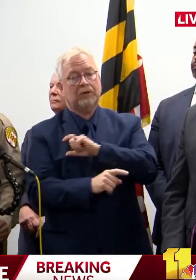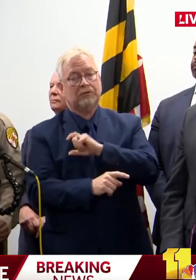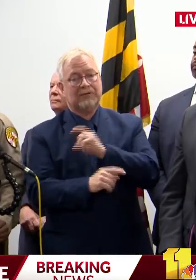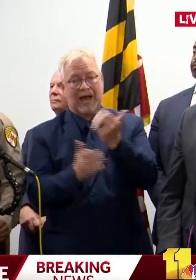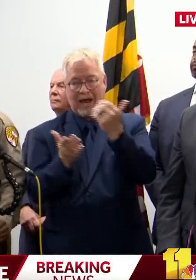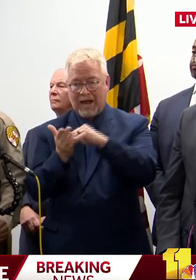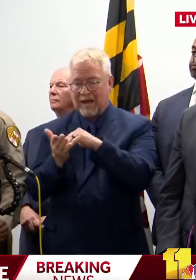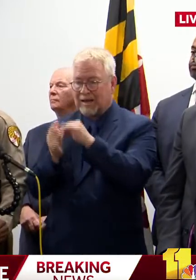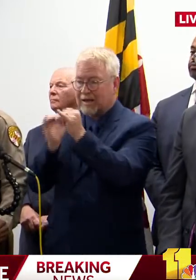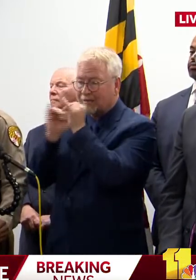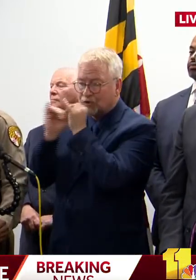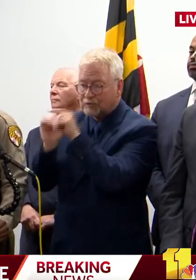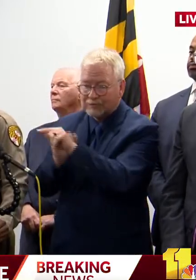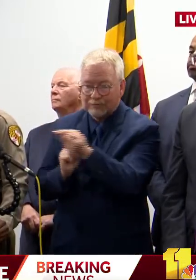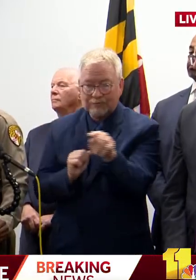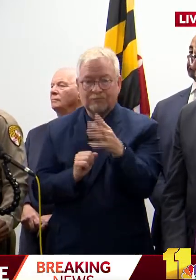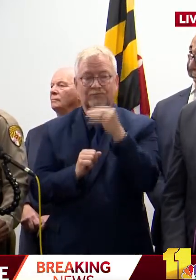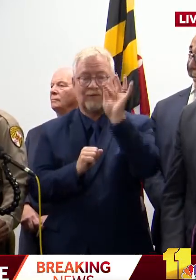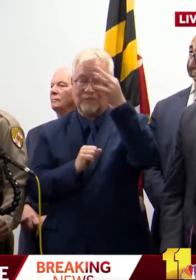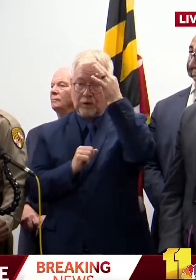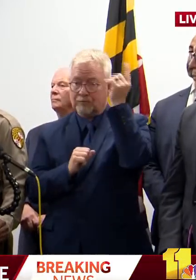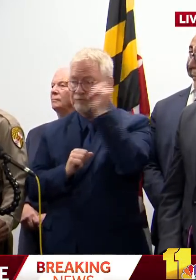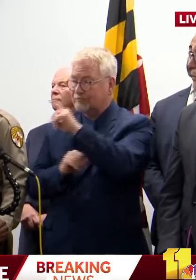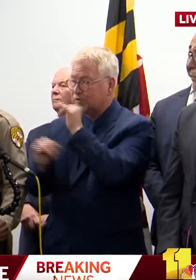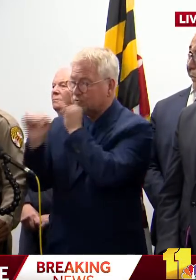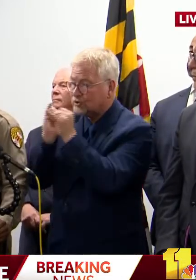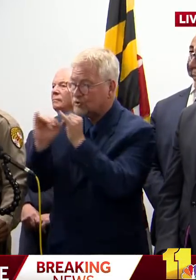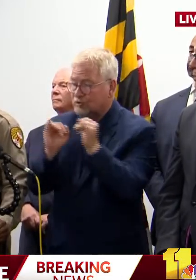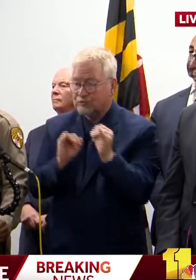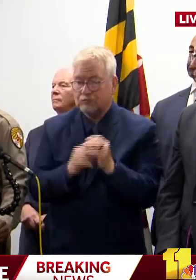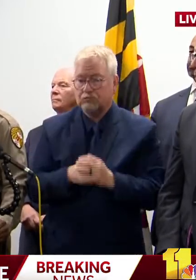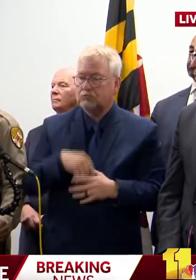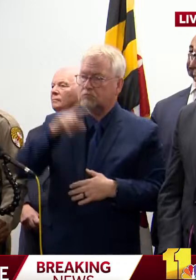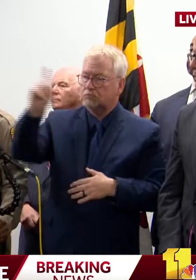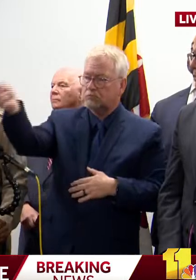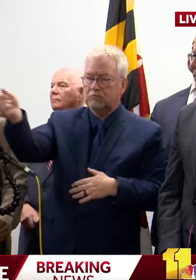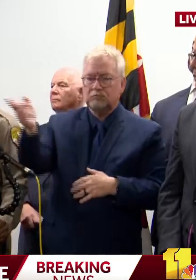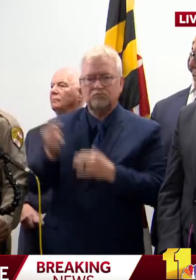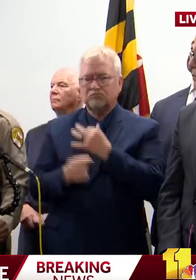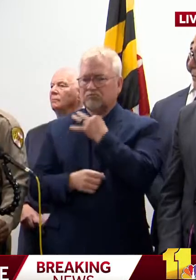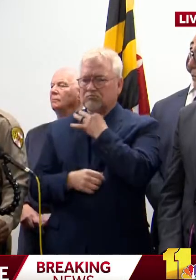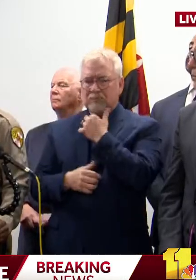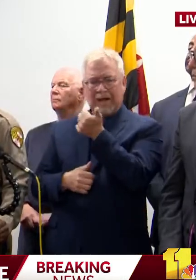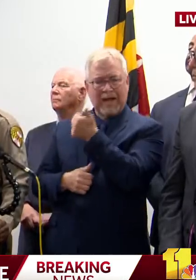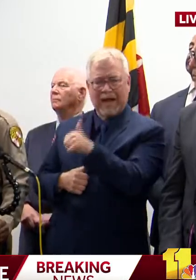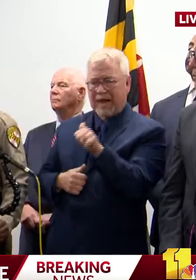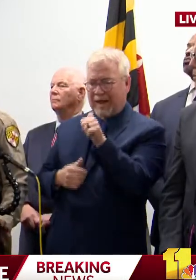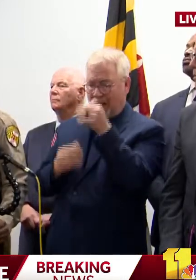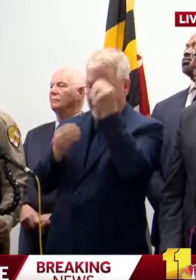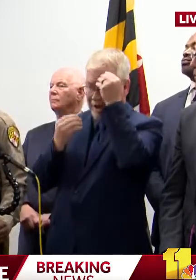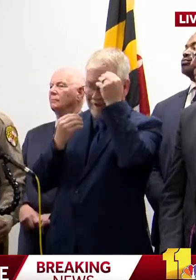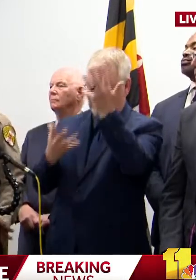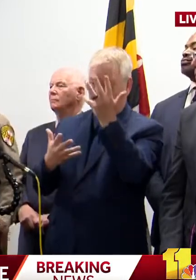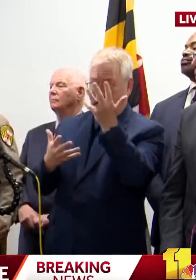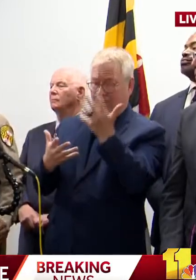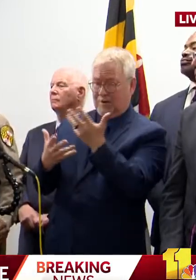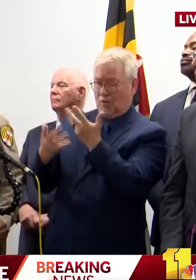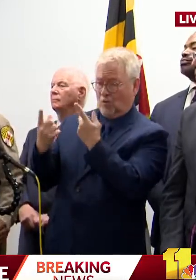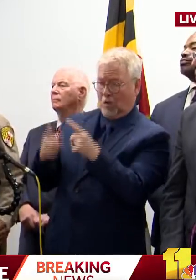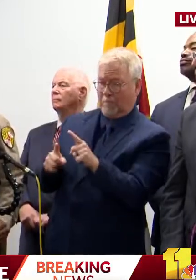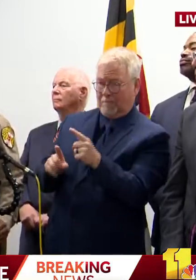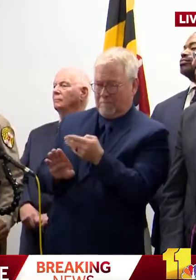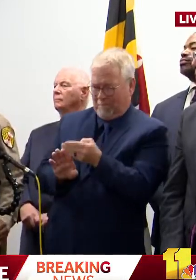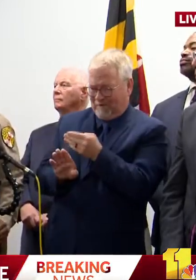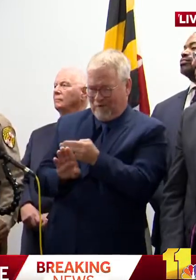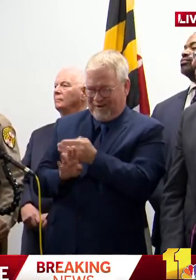well as federal partners. Have you learned anything in those that you think is important to what happened in the moments before? At this juncture, I would be